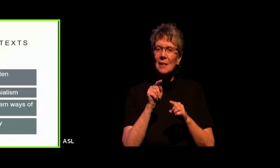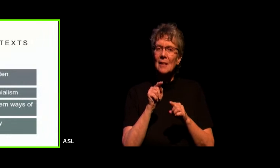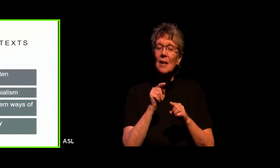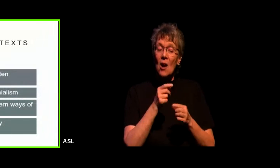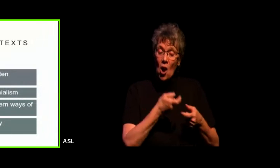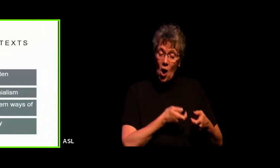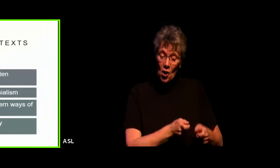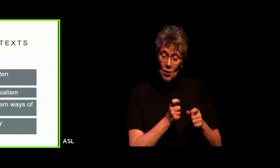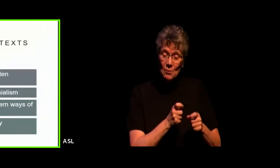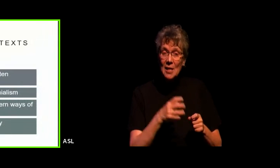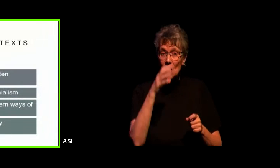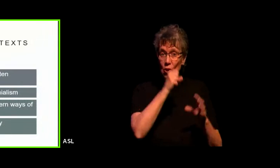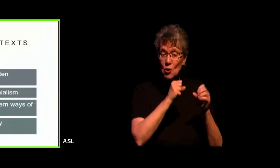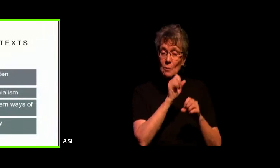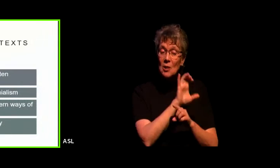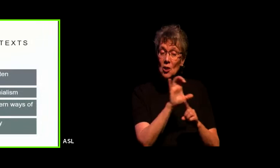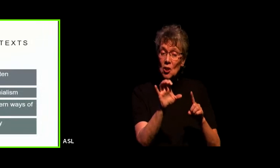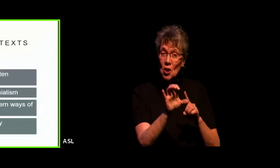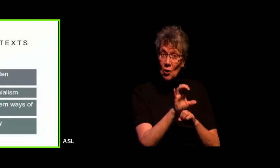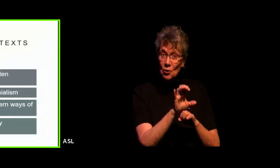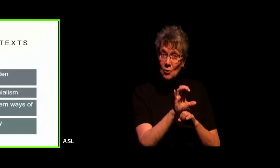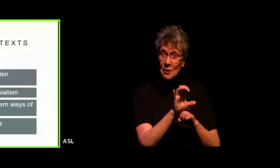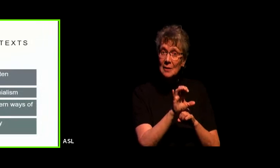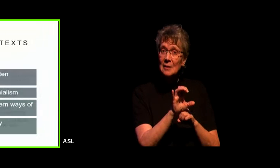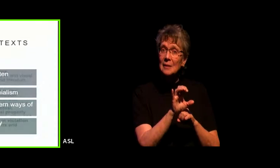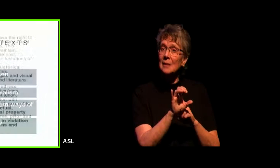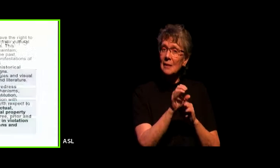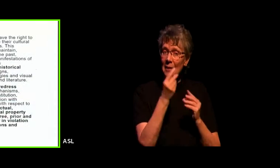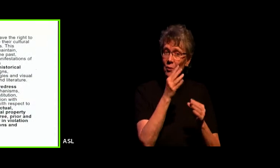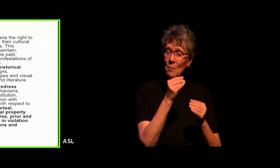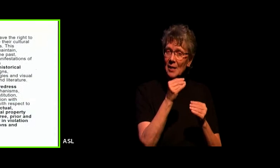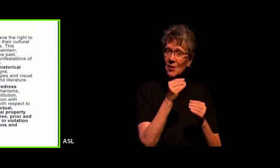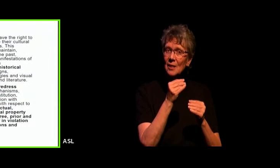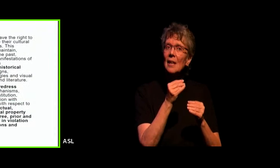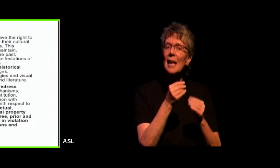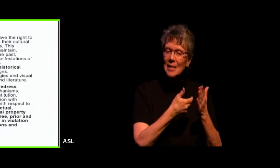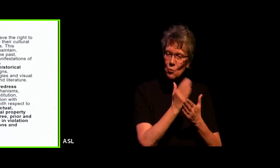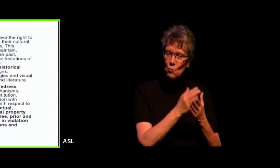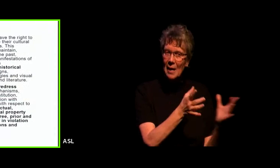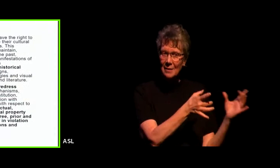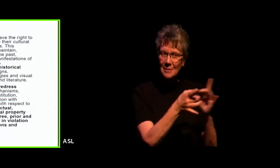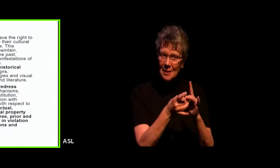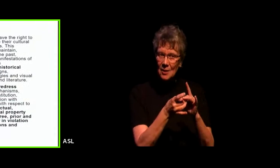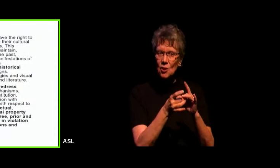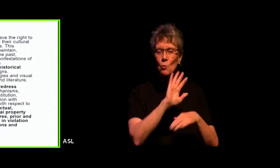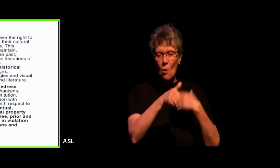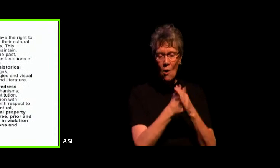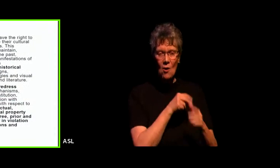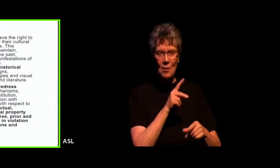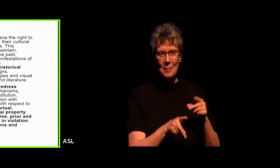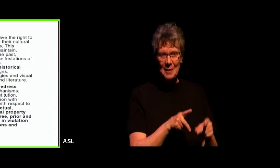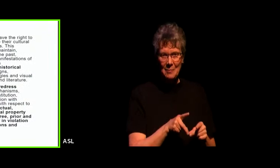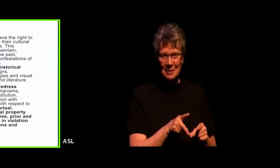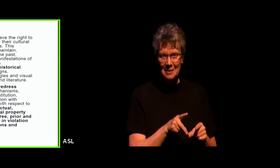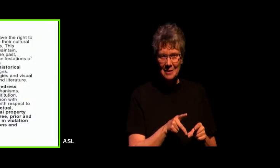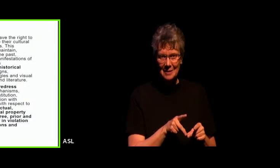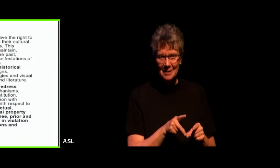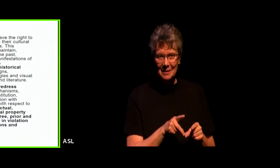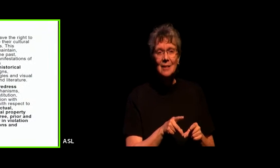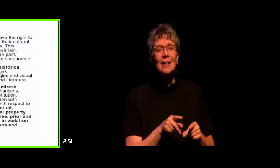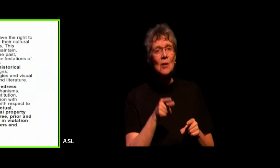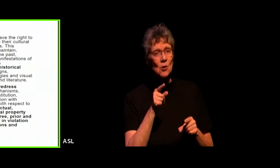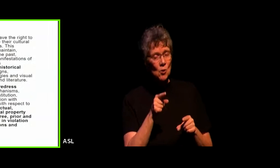not a specific inherent right to Indigenous peoples. And because of that, the systems that govern archaeology take it away from